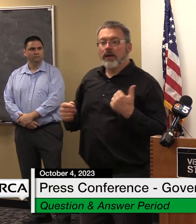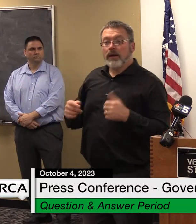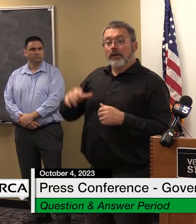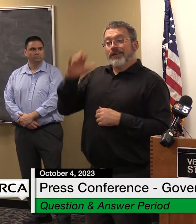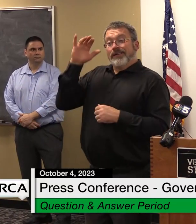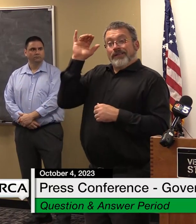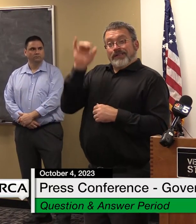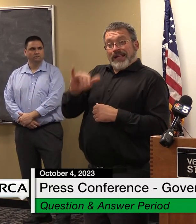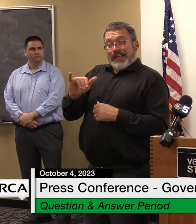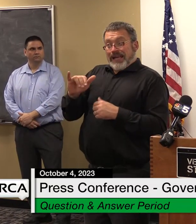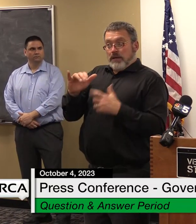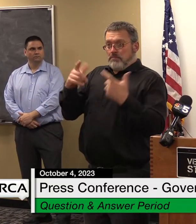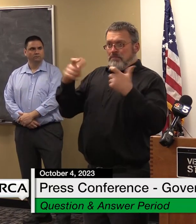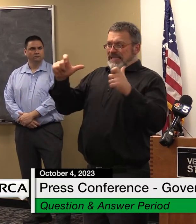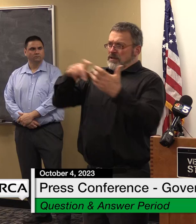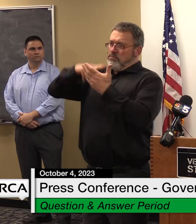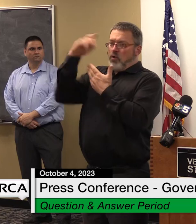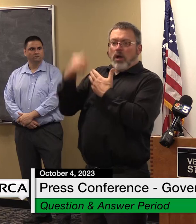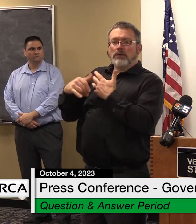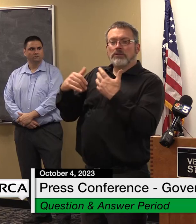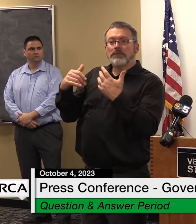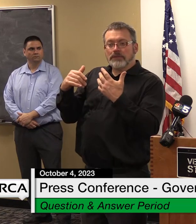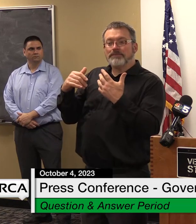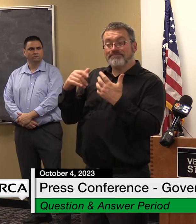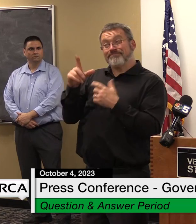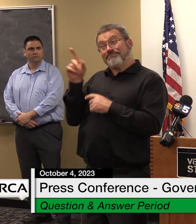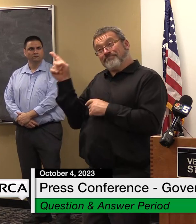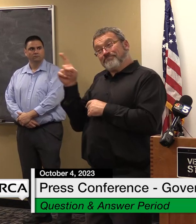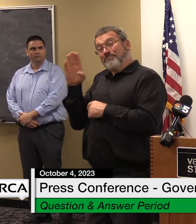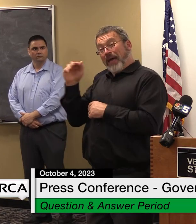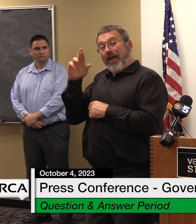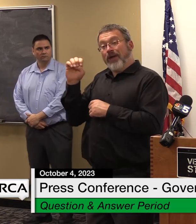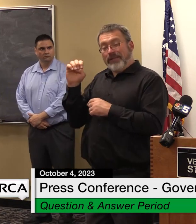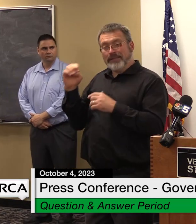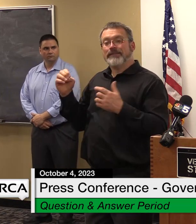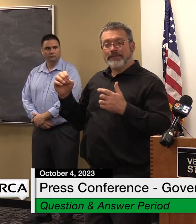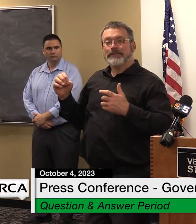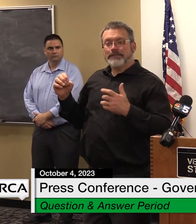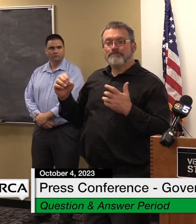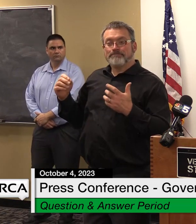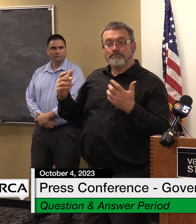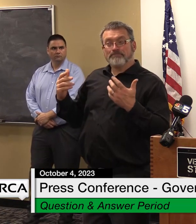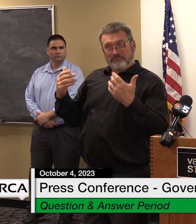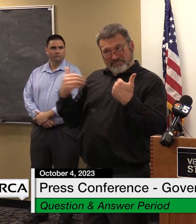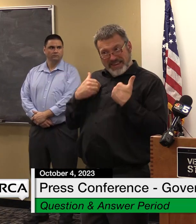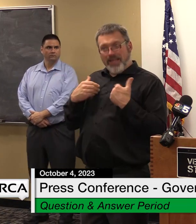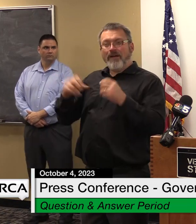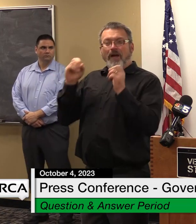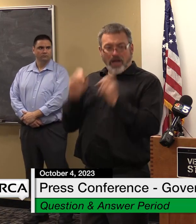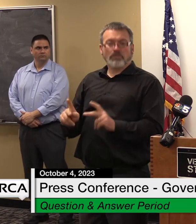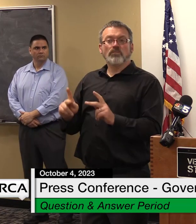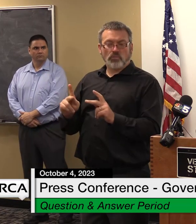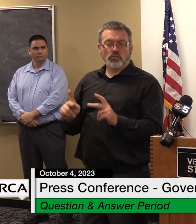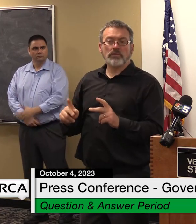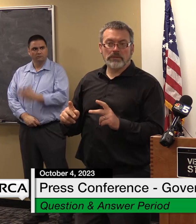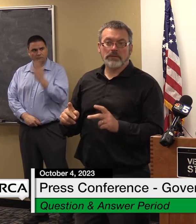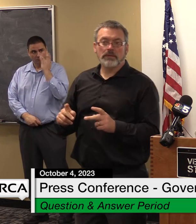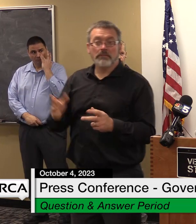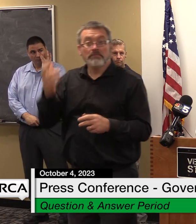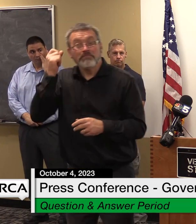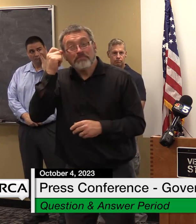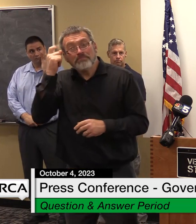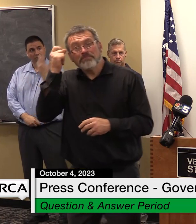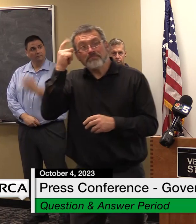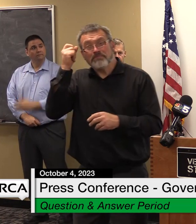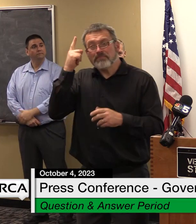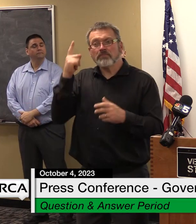I've spoken about in Barrie, for instance. I think there's an opportunity there. But we need to make sure that we have